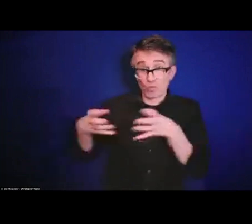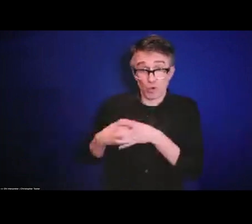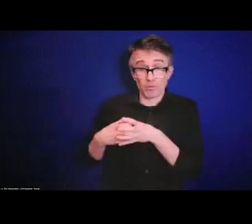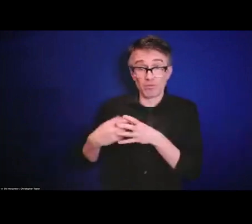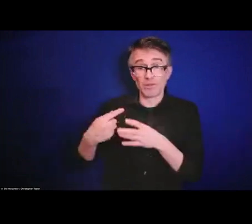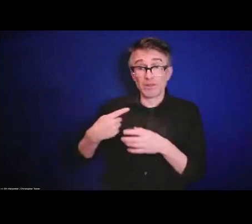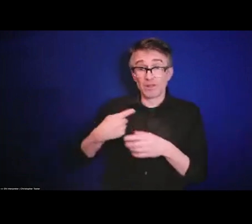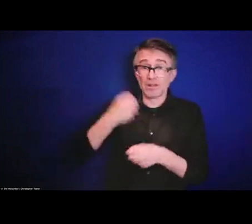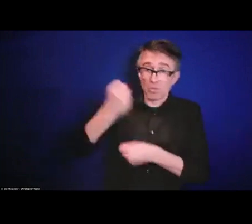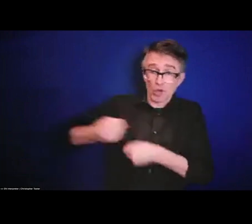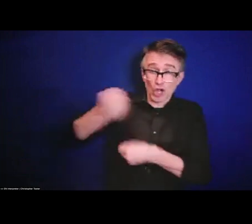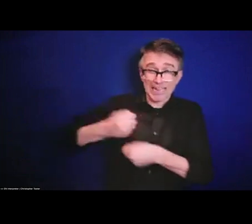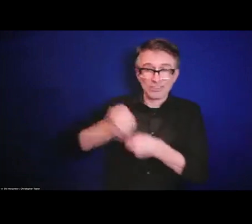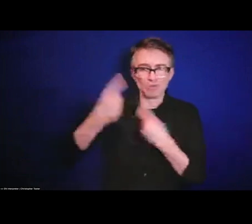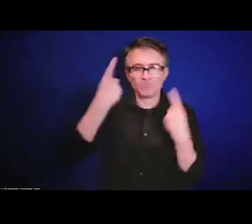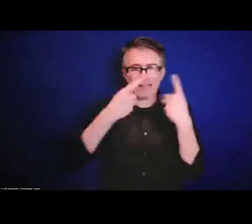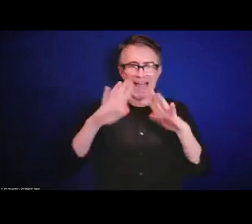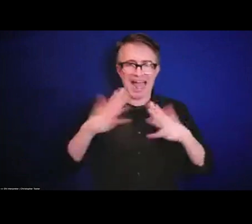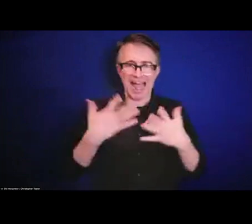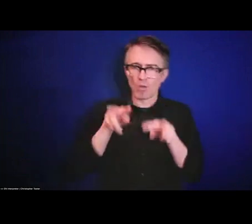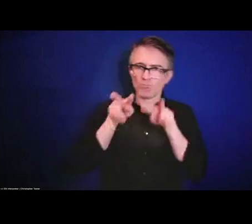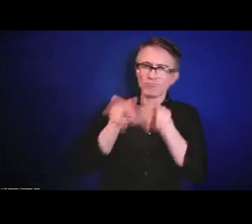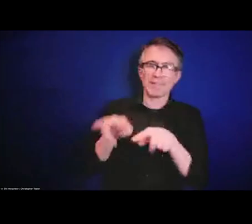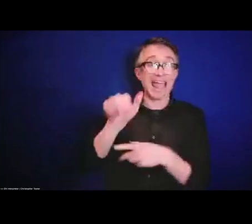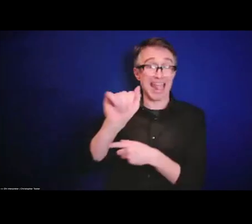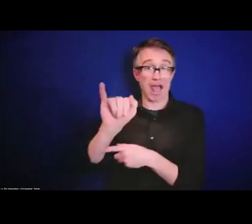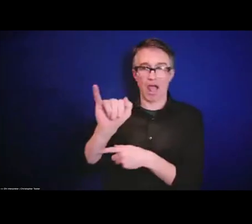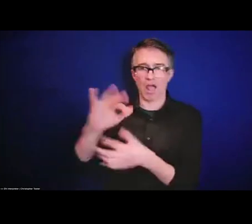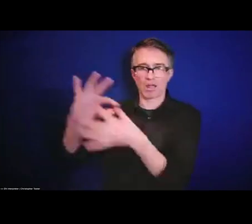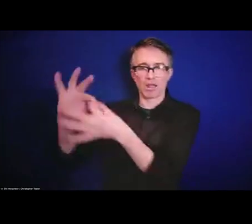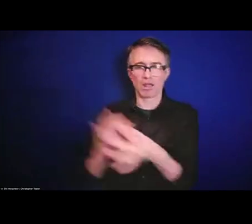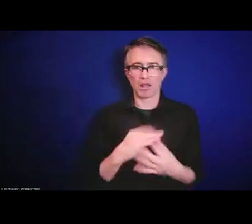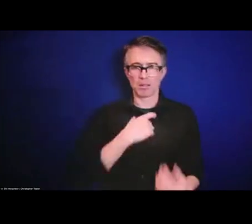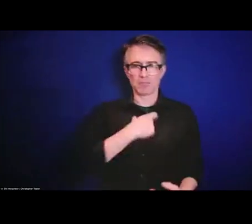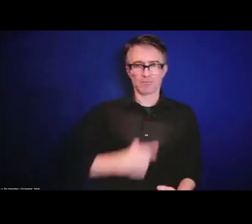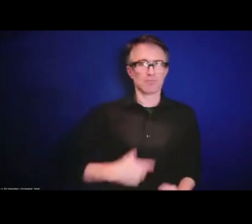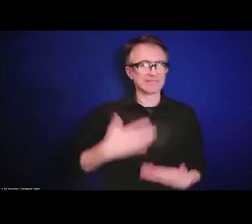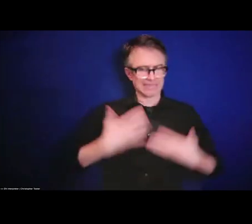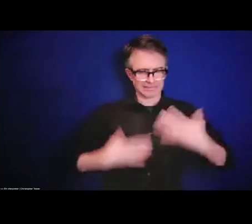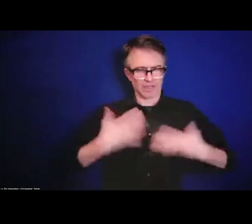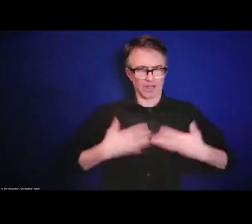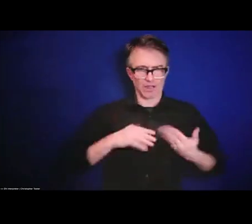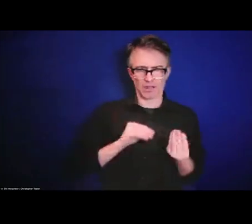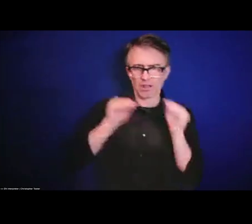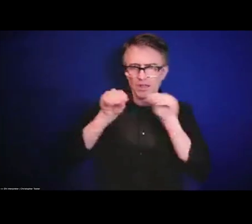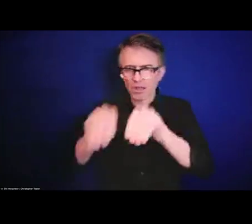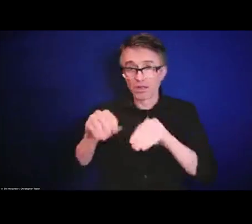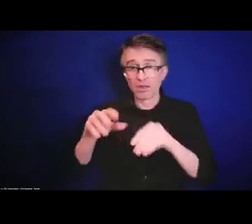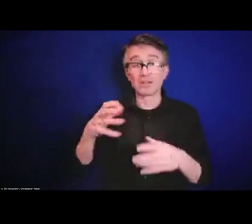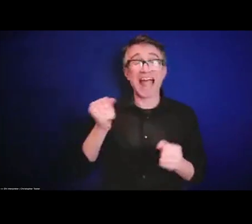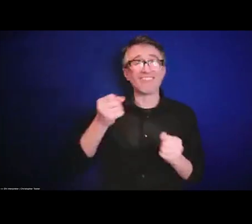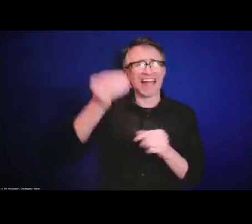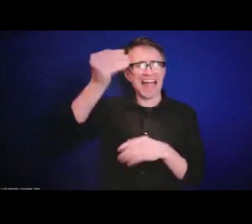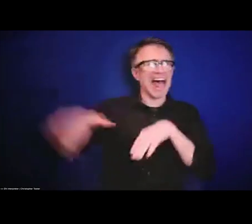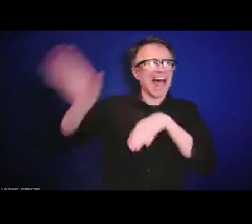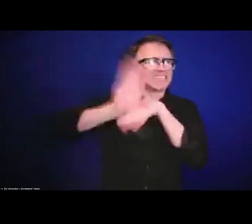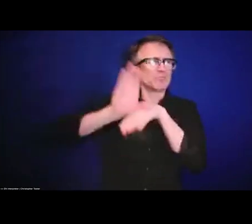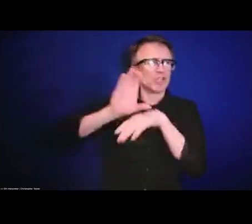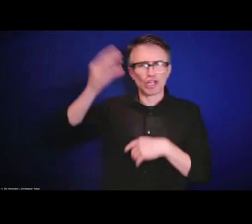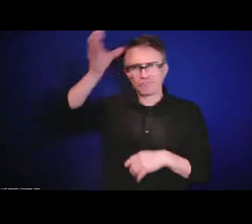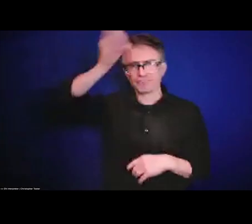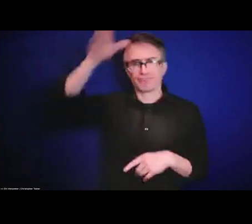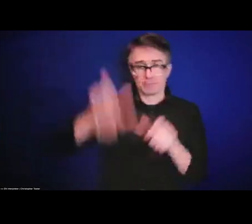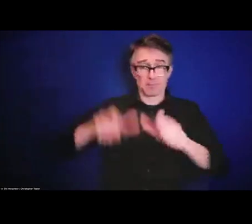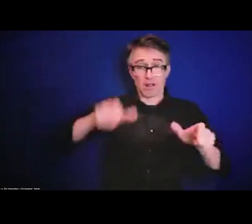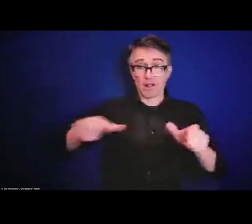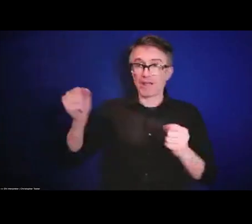with experts that will provide a report soon, in about a month. So hopefully that report